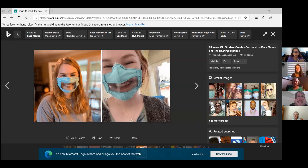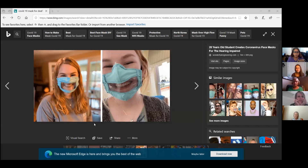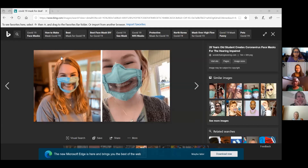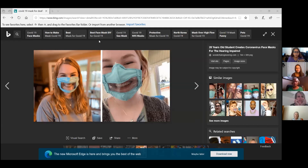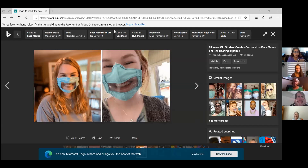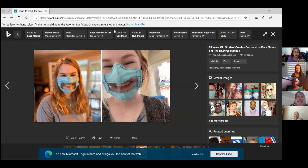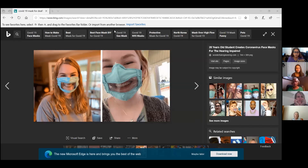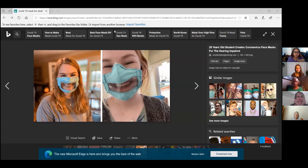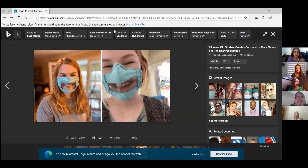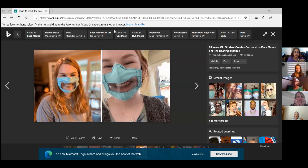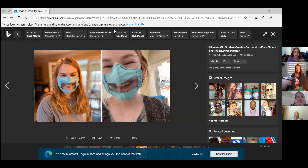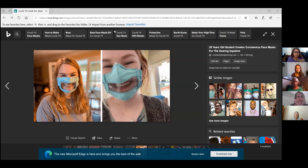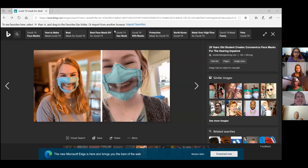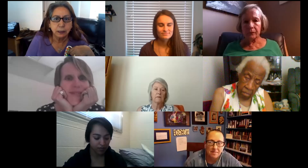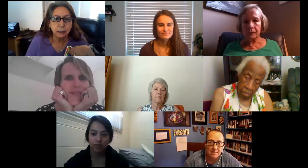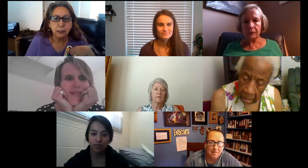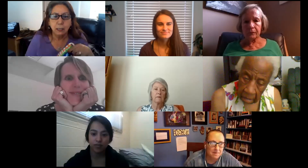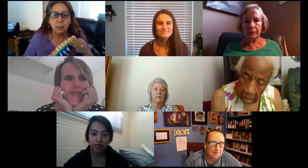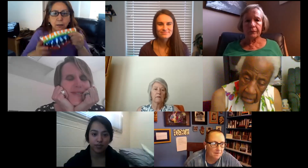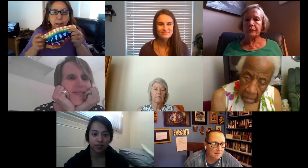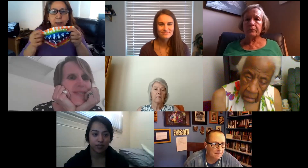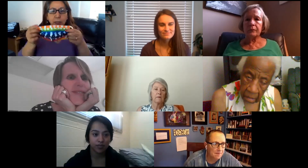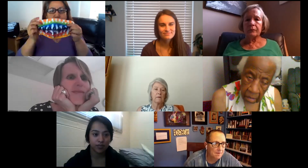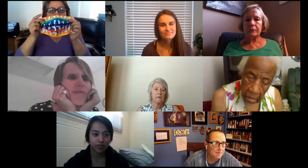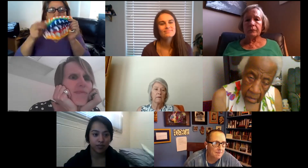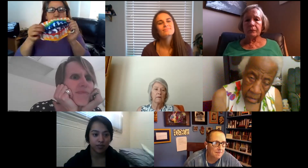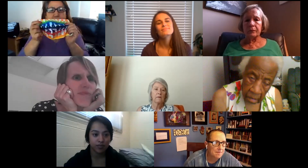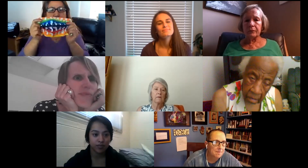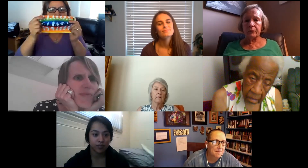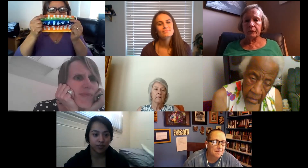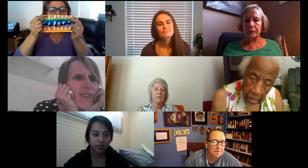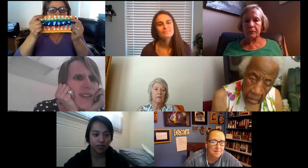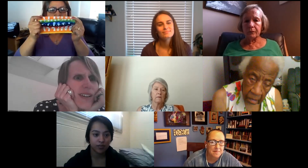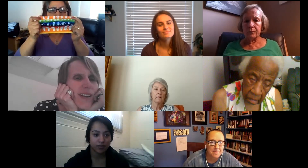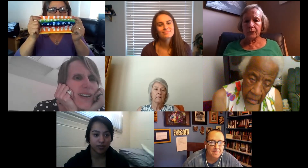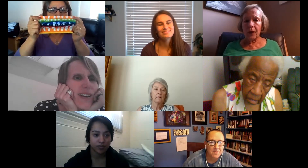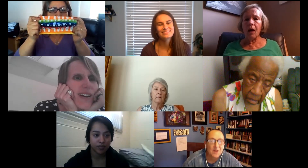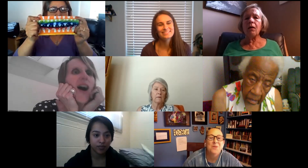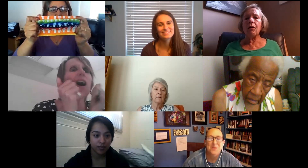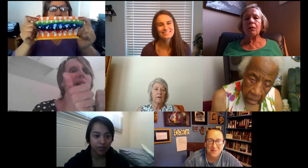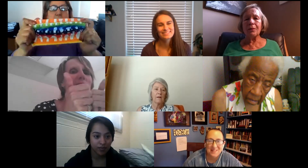and stop sharing this. This one has the ABCs. Oh.